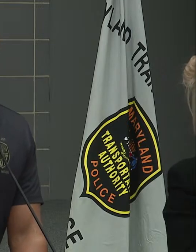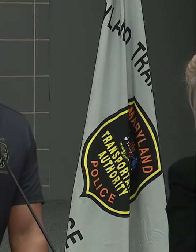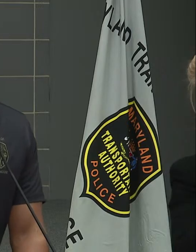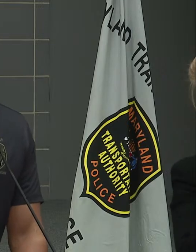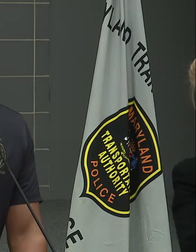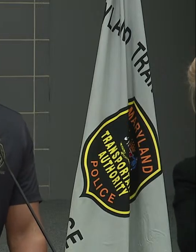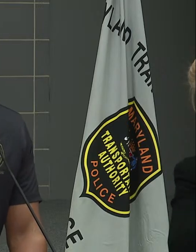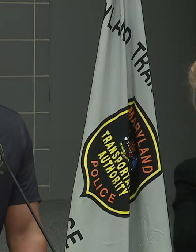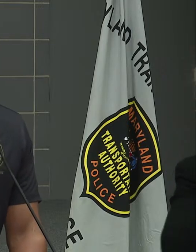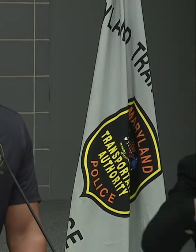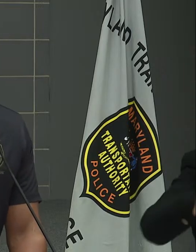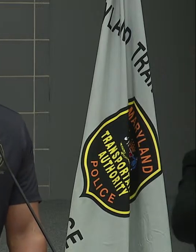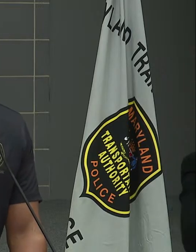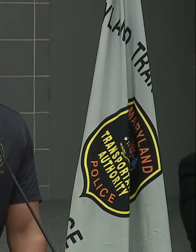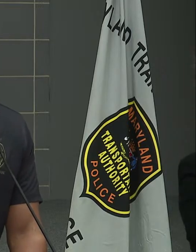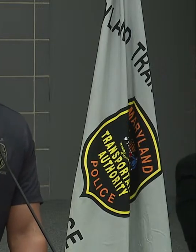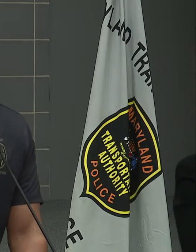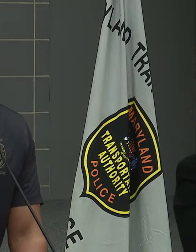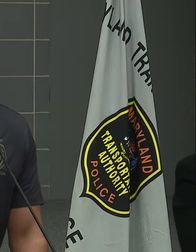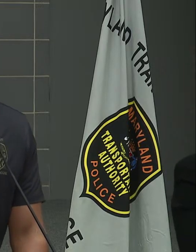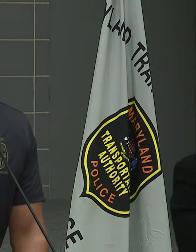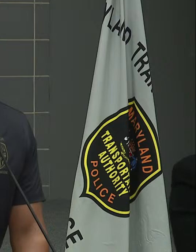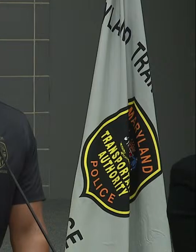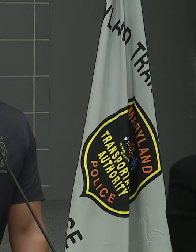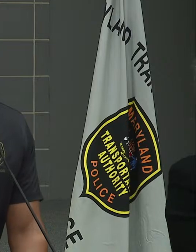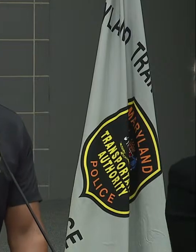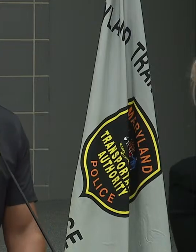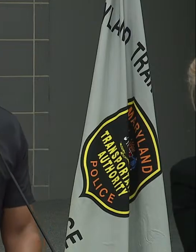that we are going to consider and look to implement.